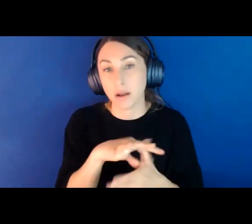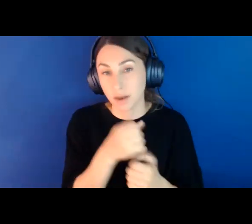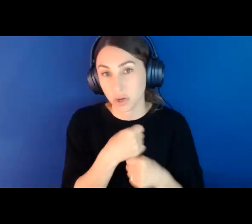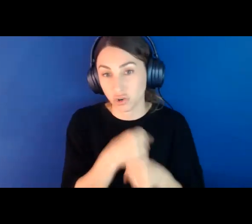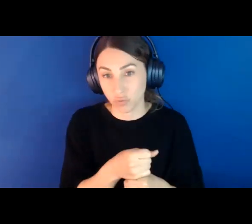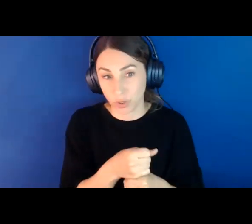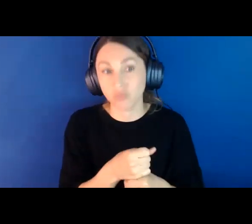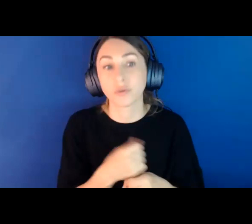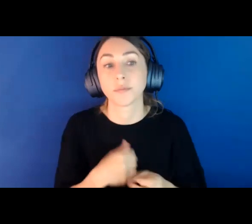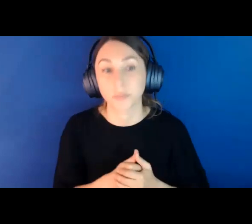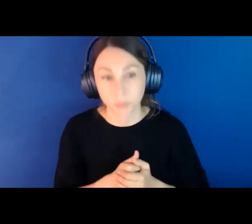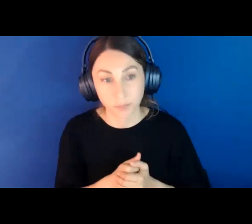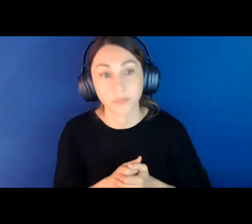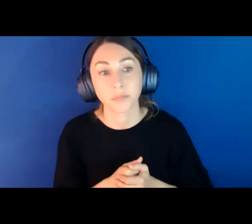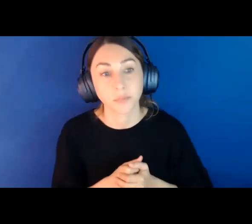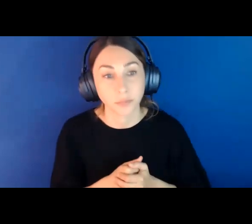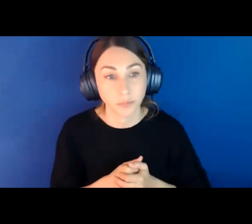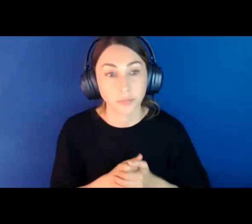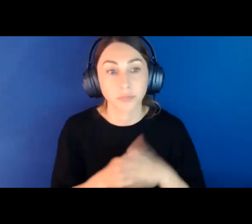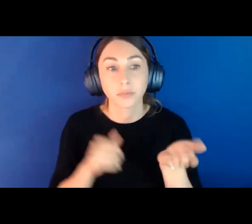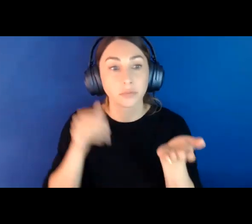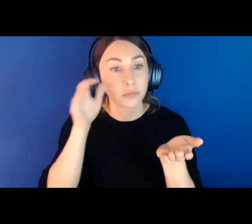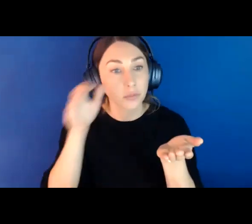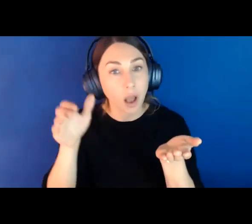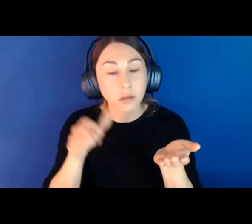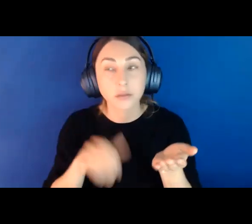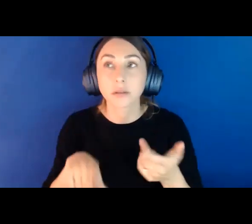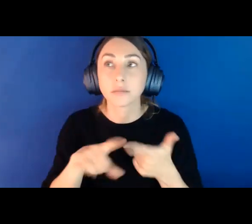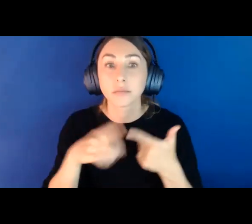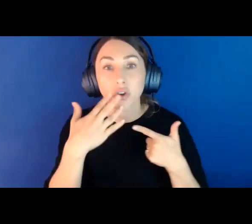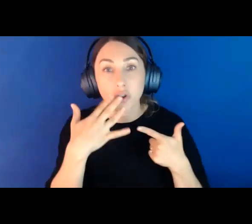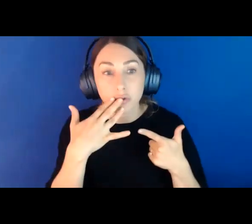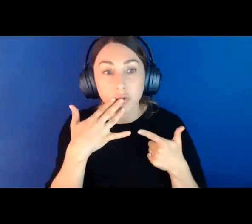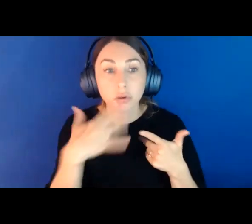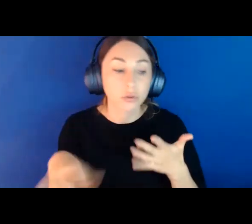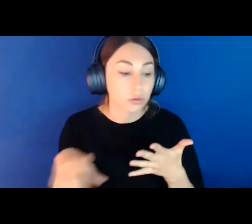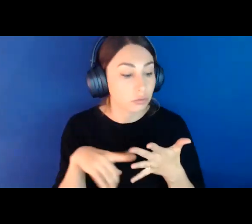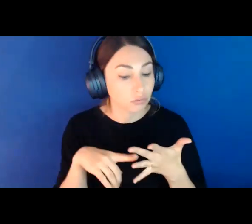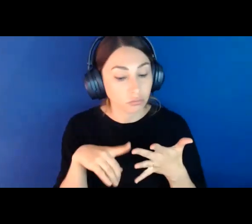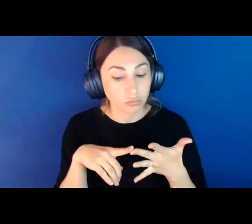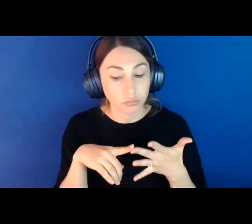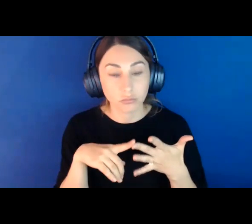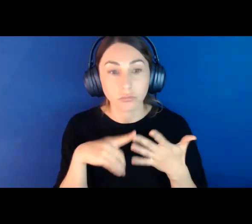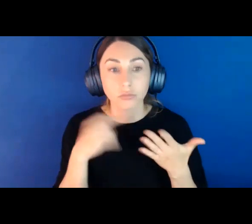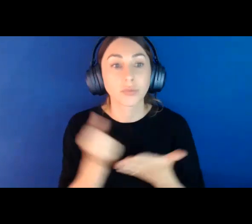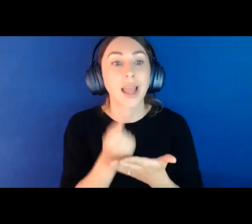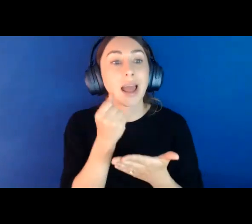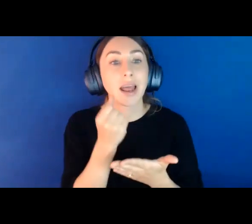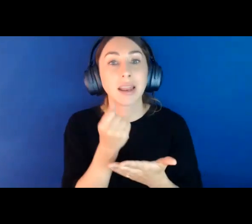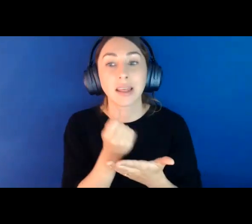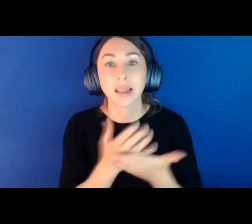generation. This is the concept, this is the colors, this is anything that comes from